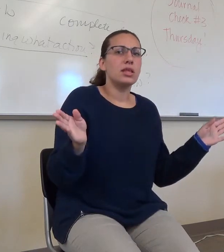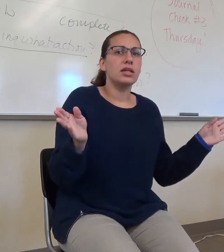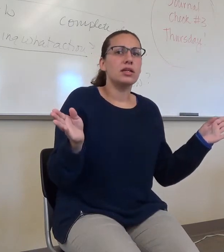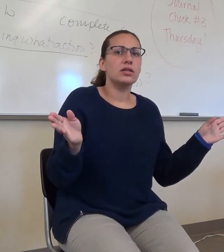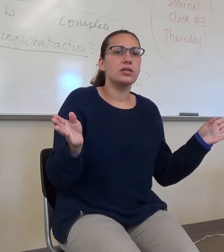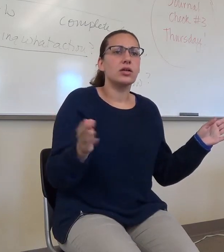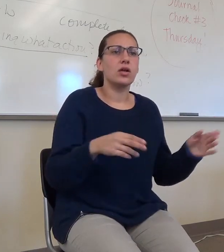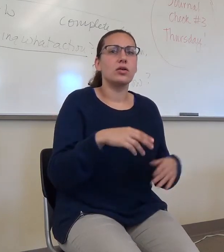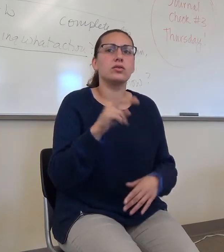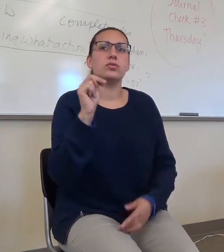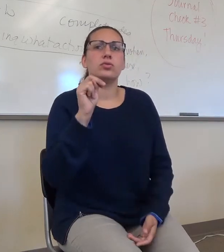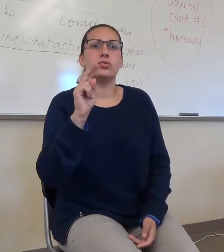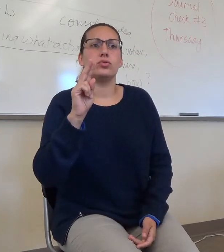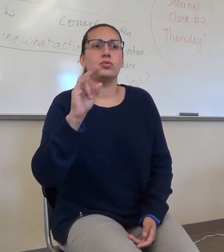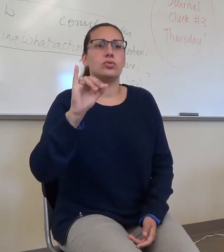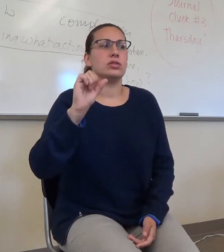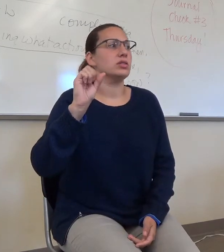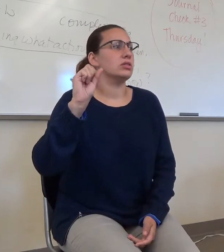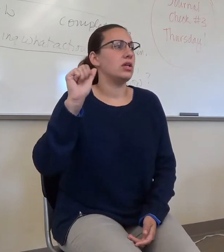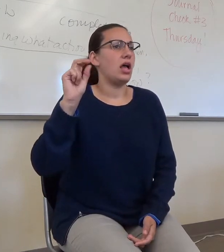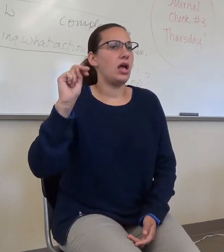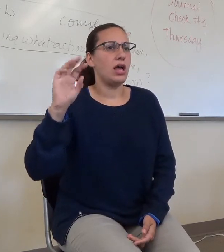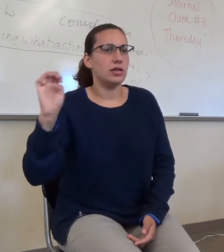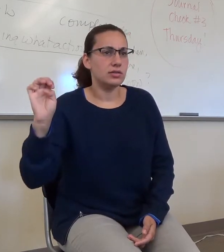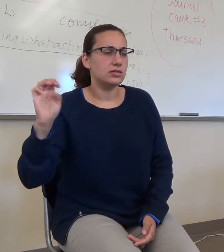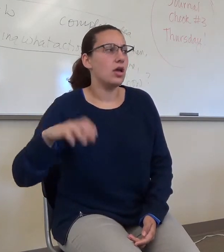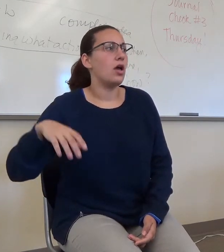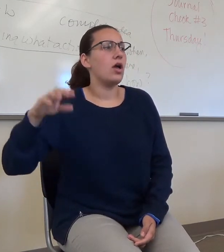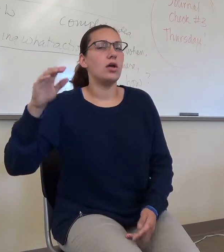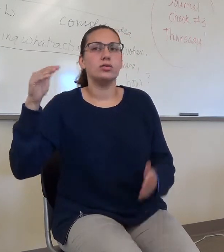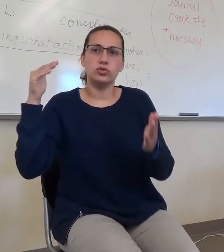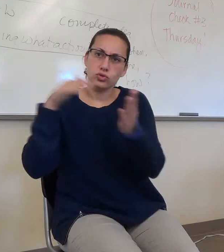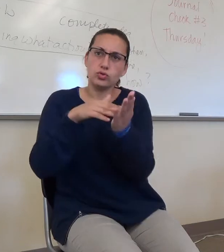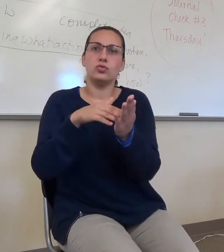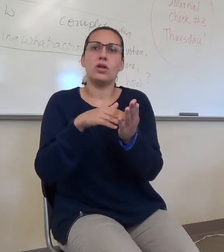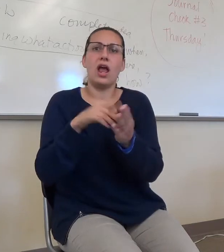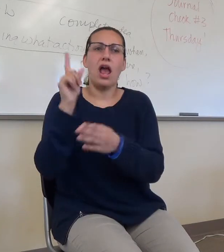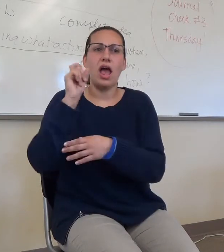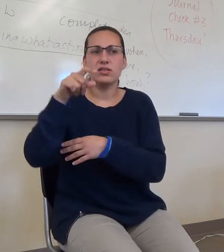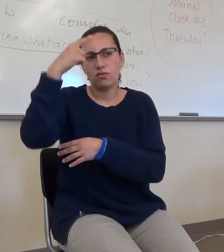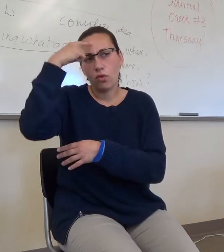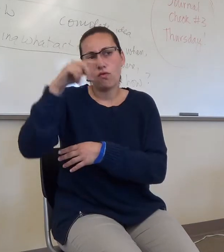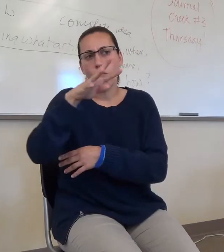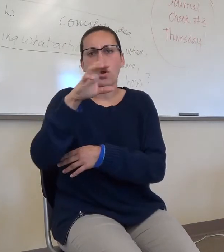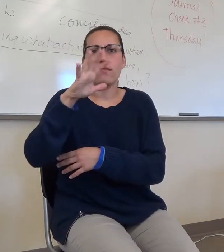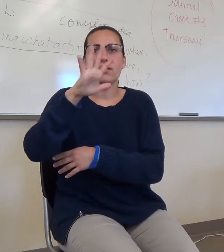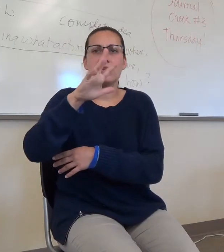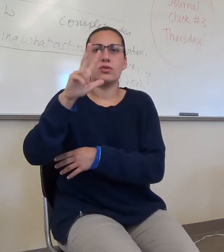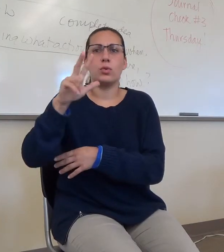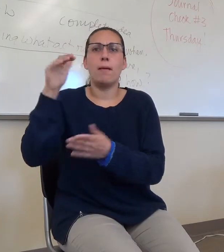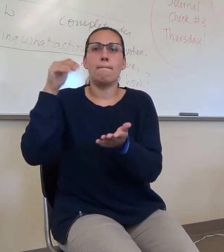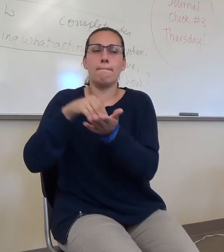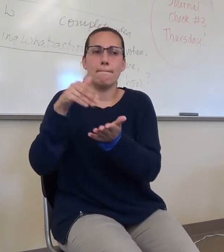suit asking for $453 million in damages.